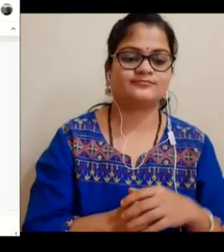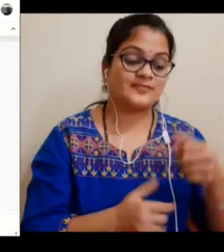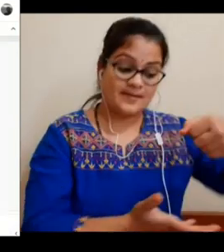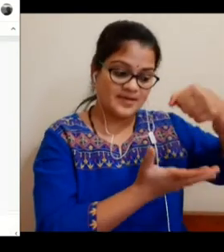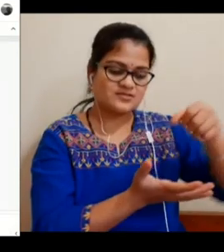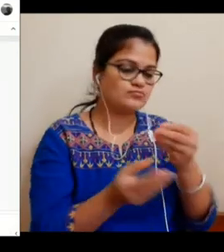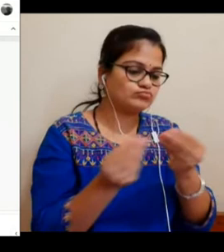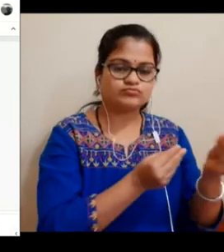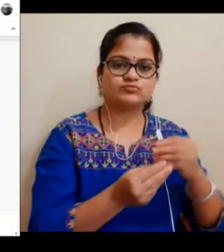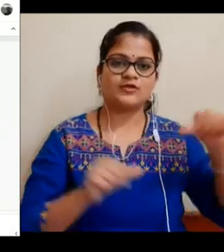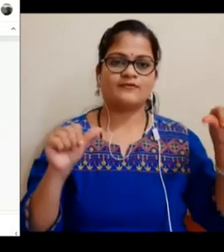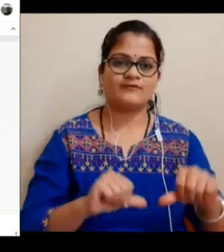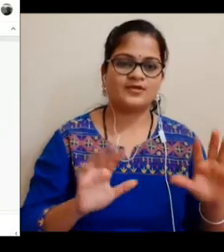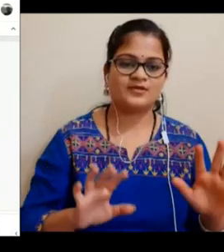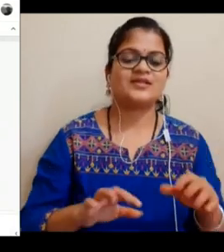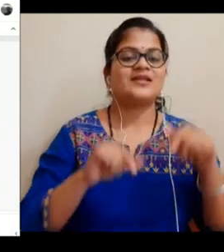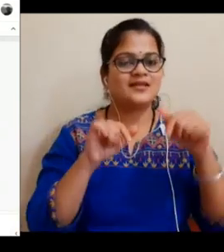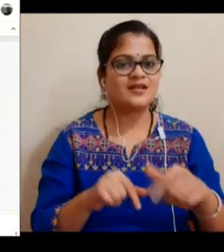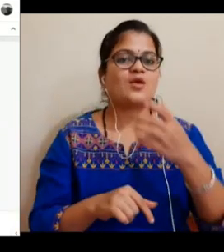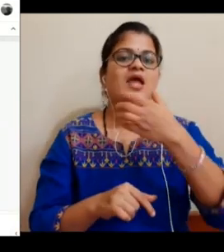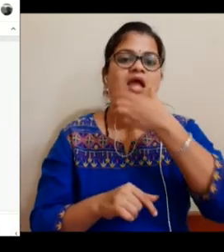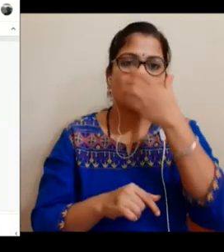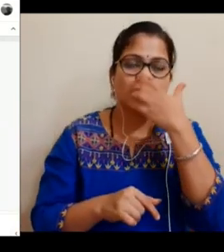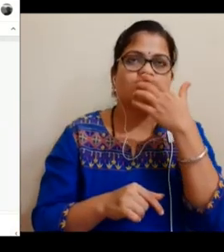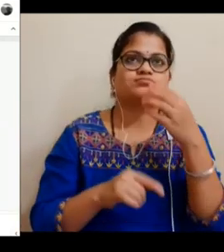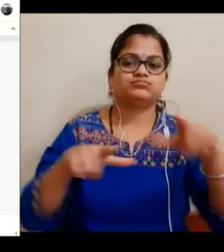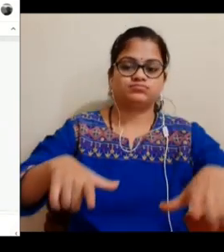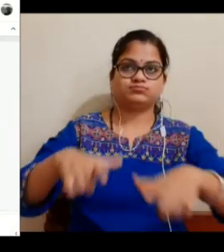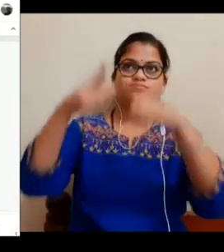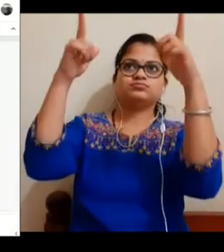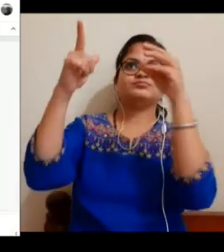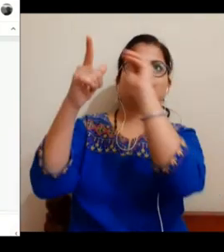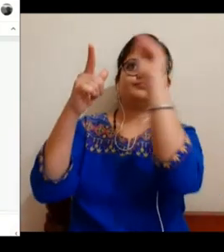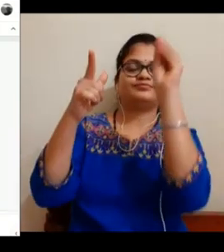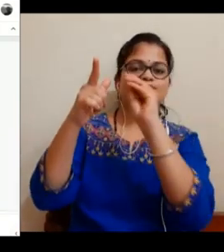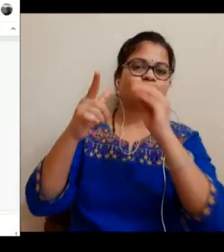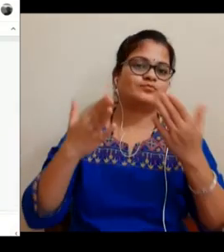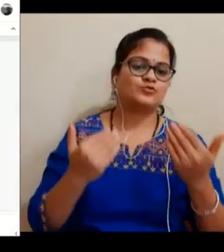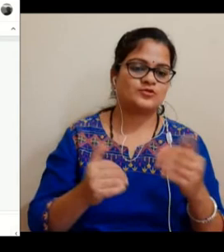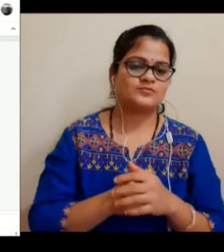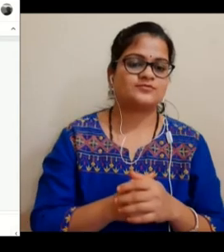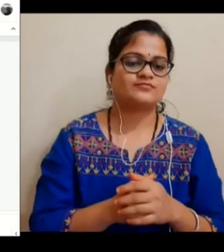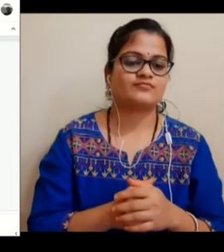You can't move it. And now you can add the apples as image files.